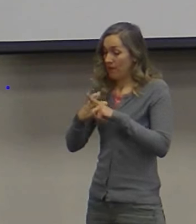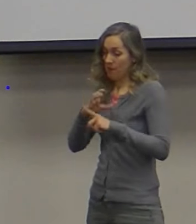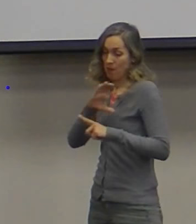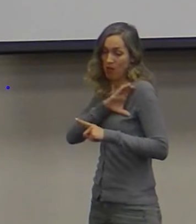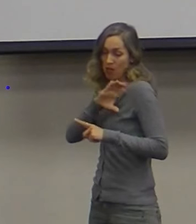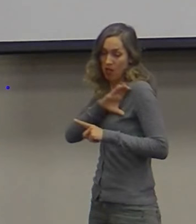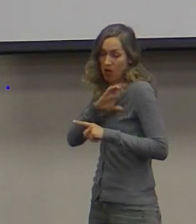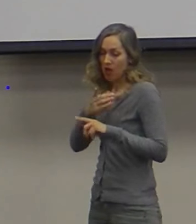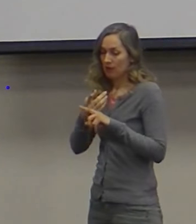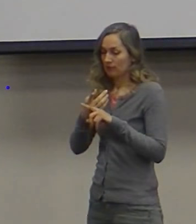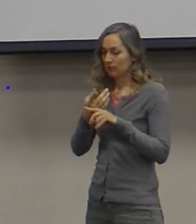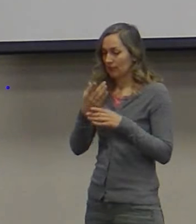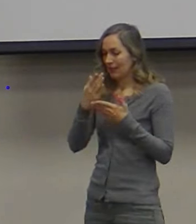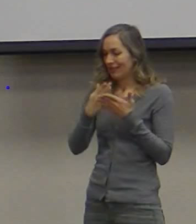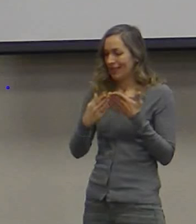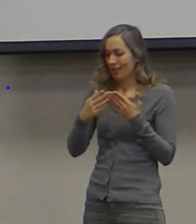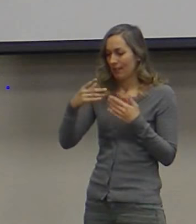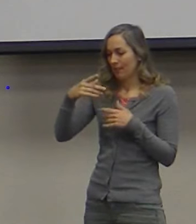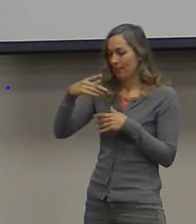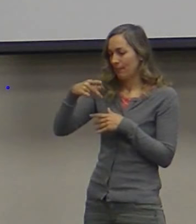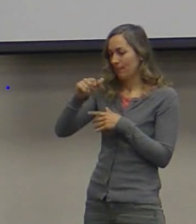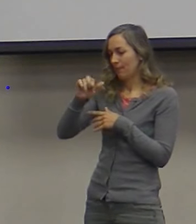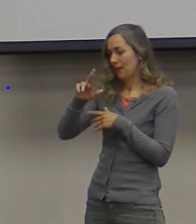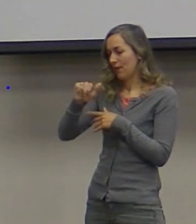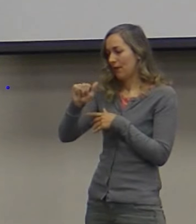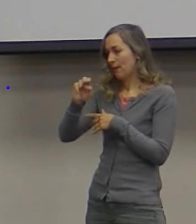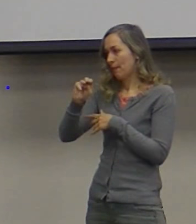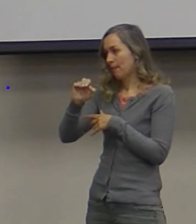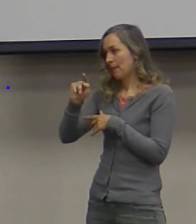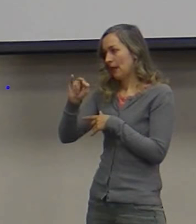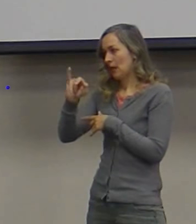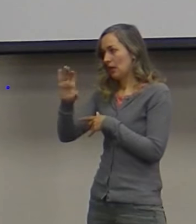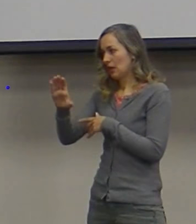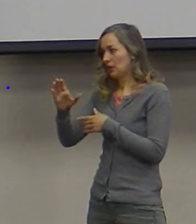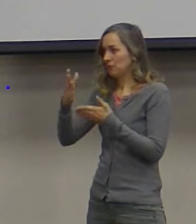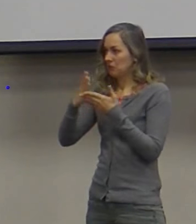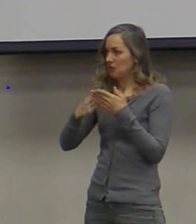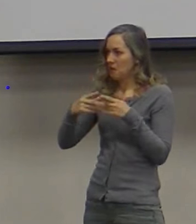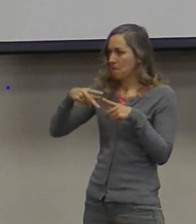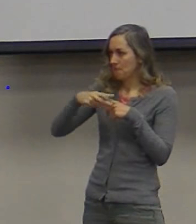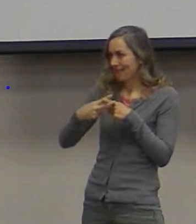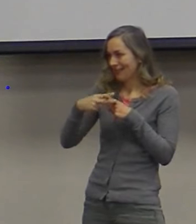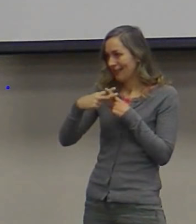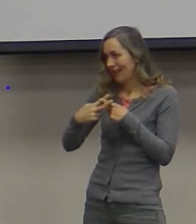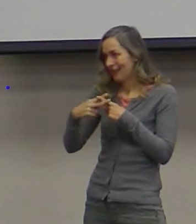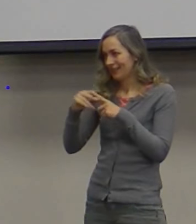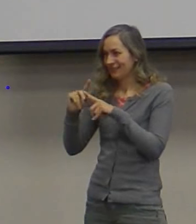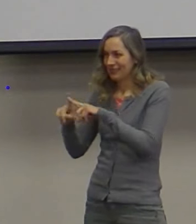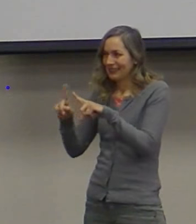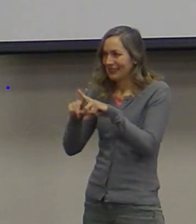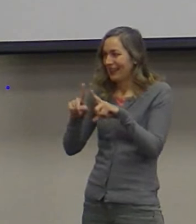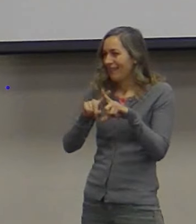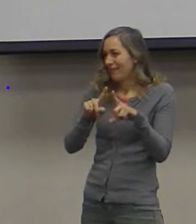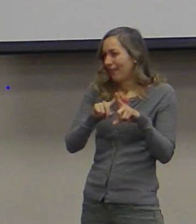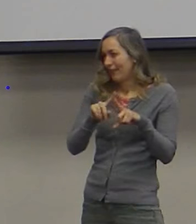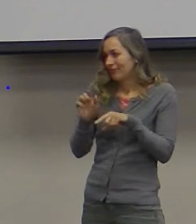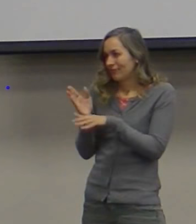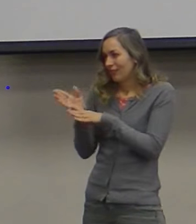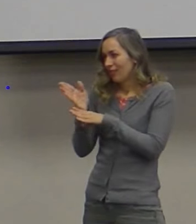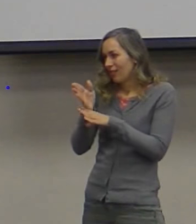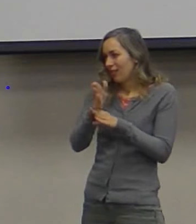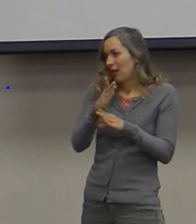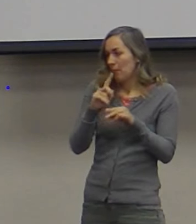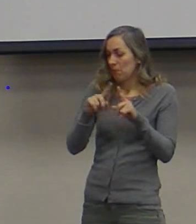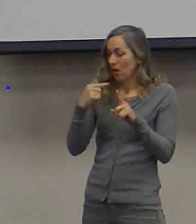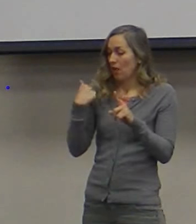or medical field, from mechanics, from all different walks of life. But we were all called